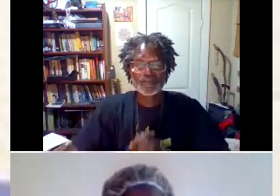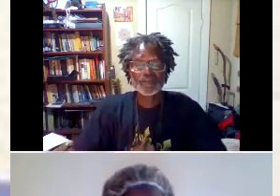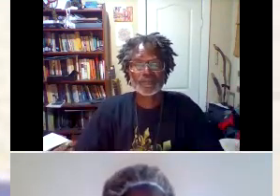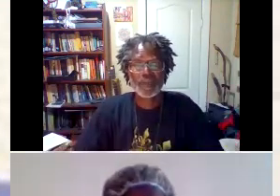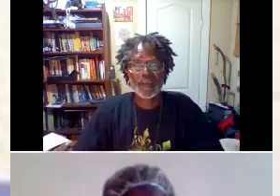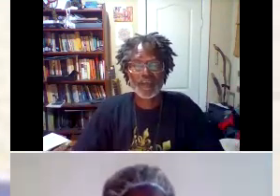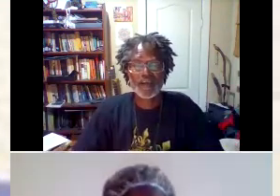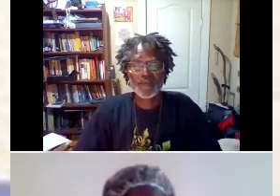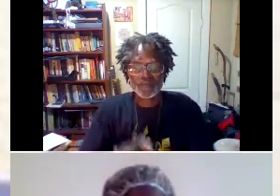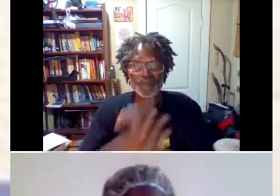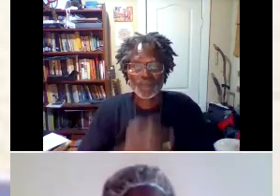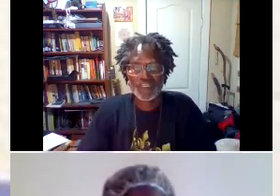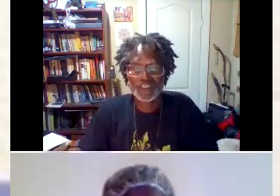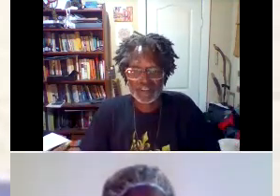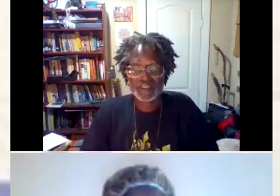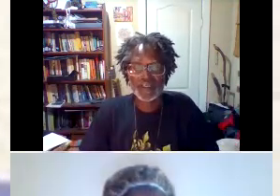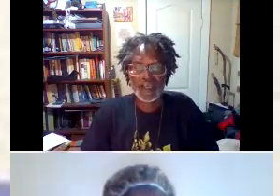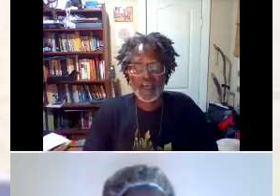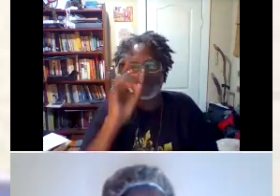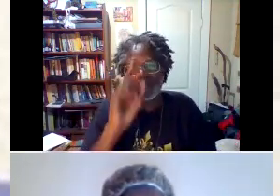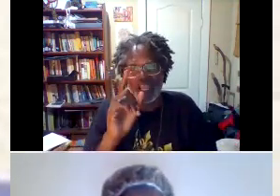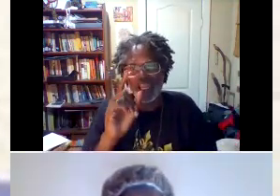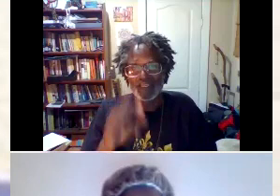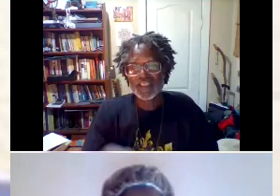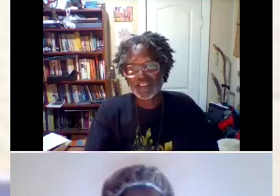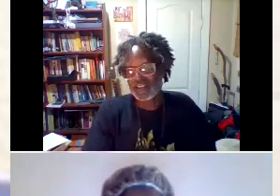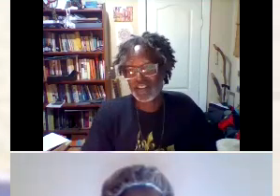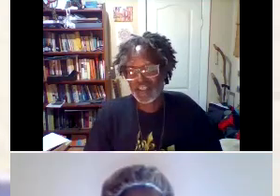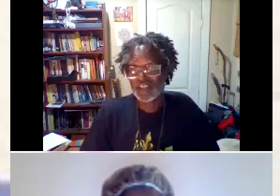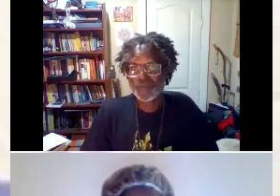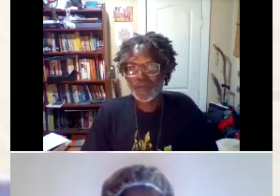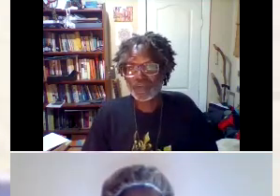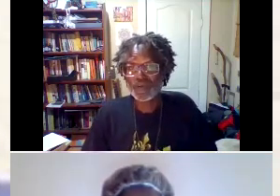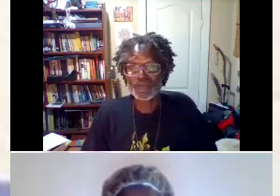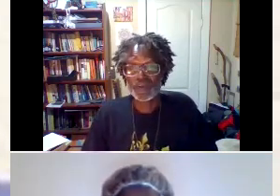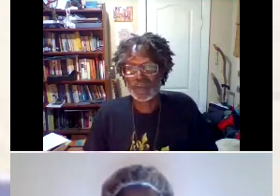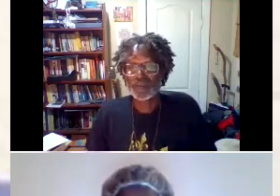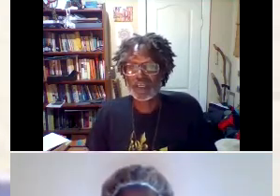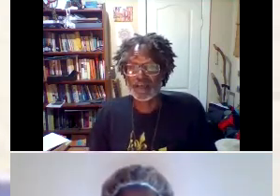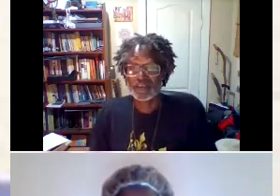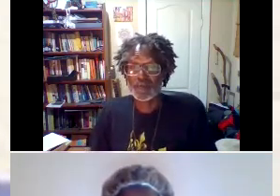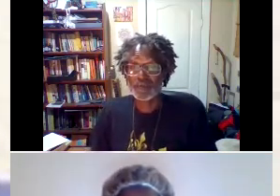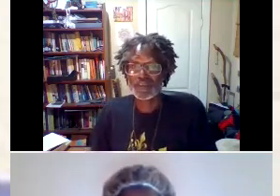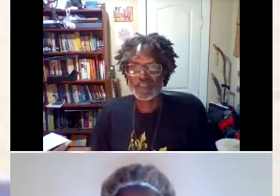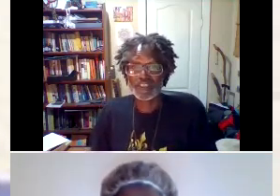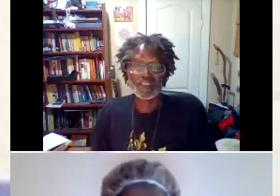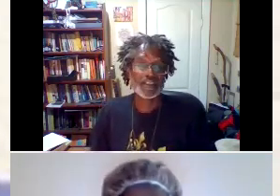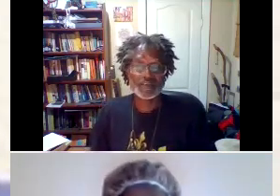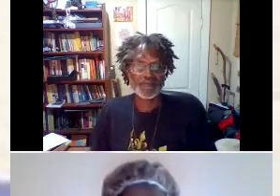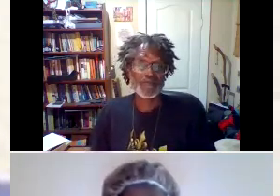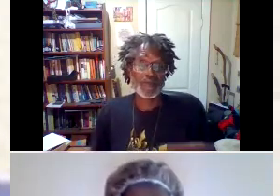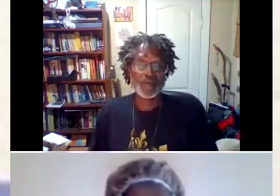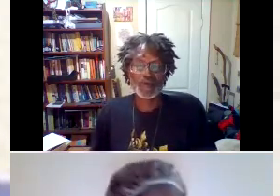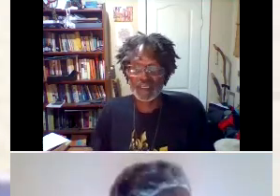Foster, my beautiful niece. And I want to add, Shameka been doing this for a long time. I remember she was teaching